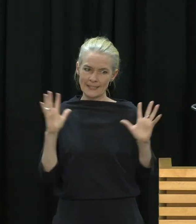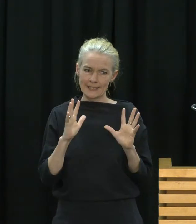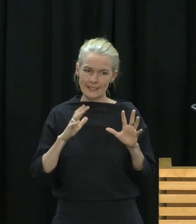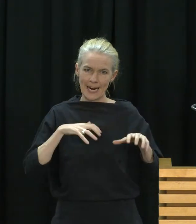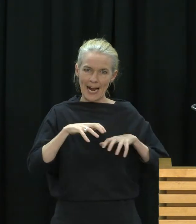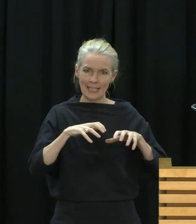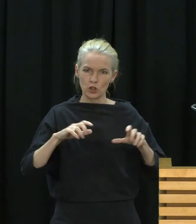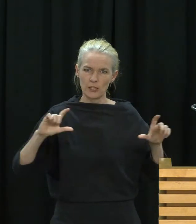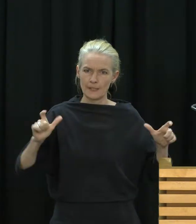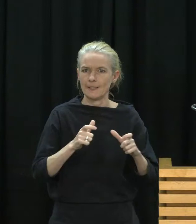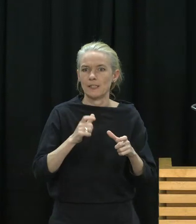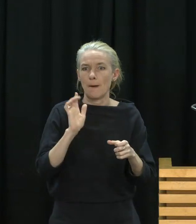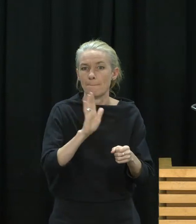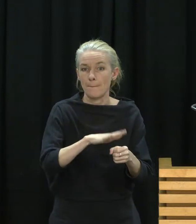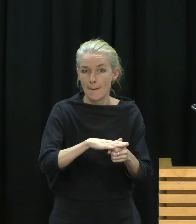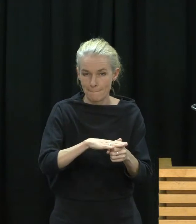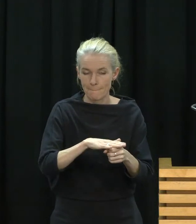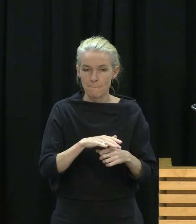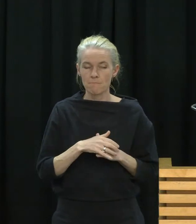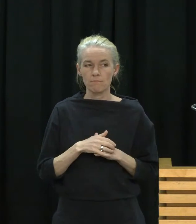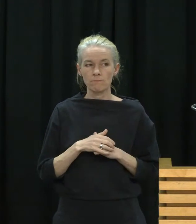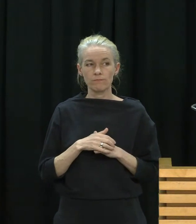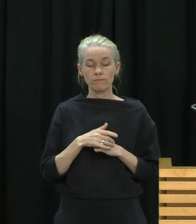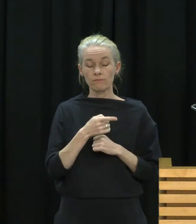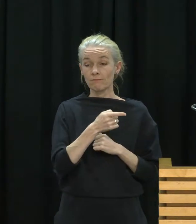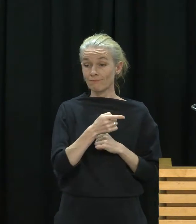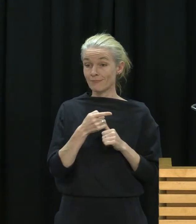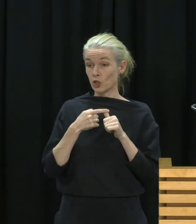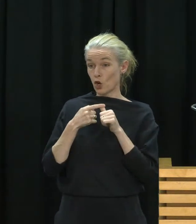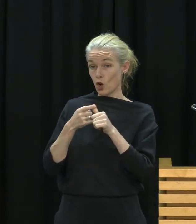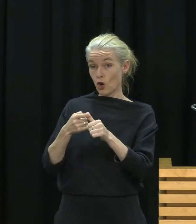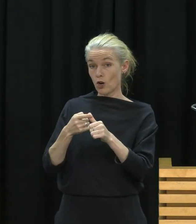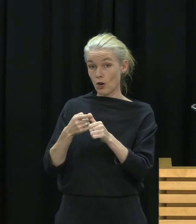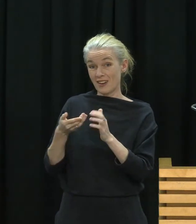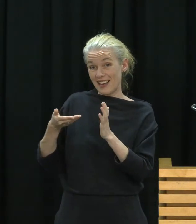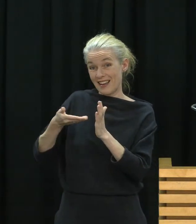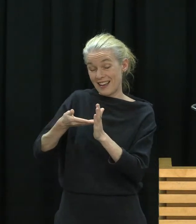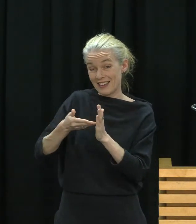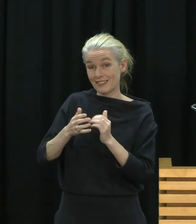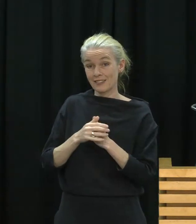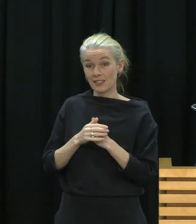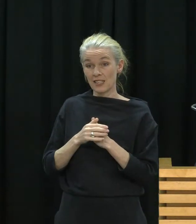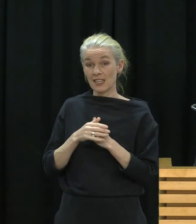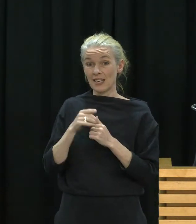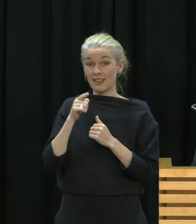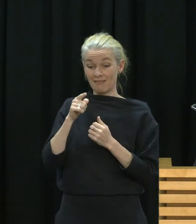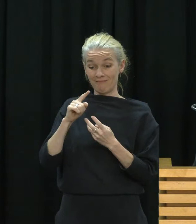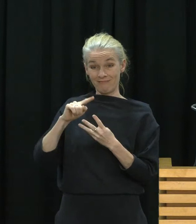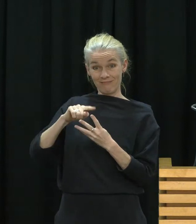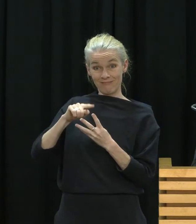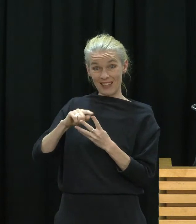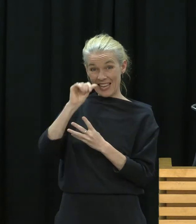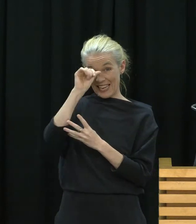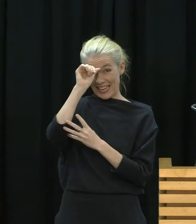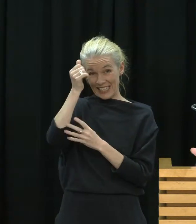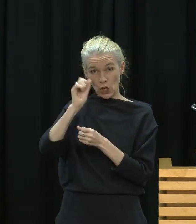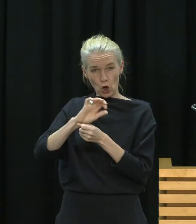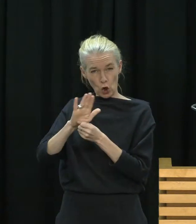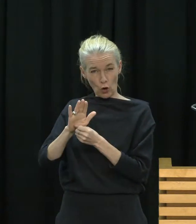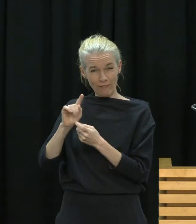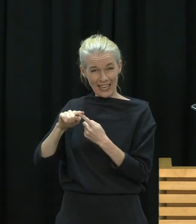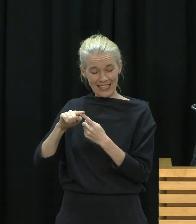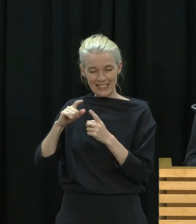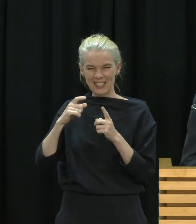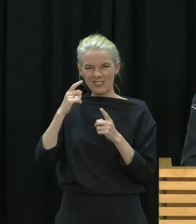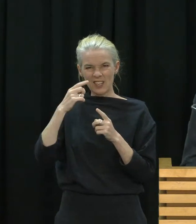cautious about this variant, and we are seeing it's having an impact in countries and places like Sydney where they are having a